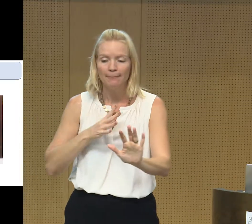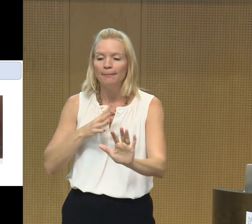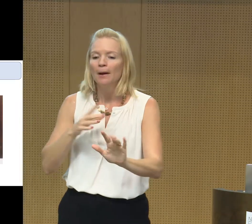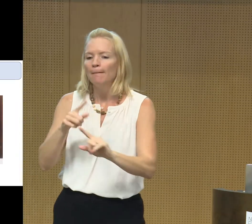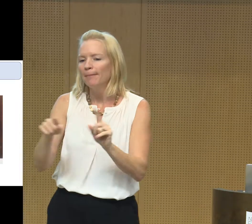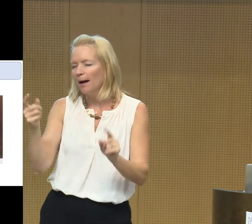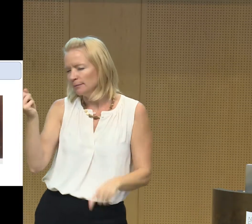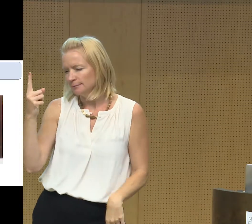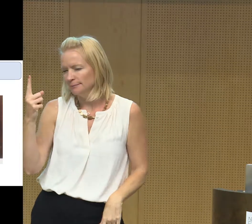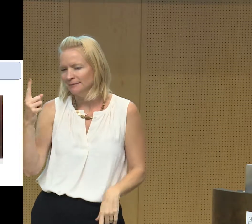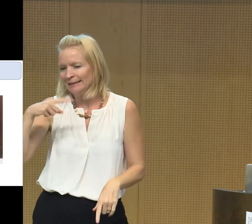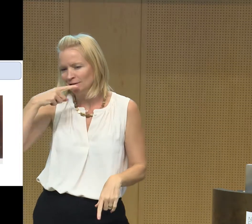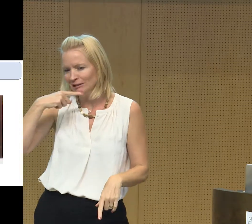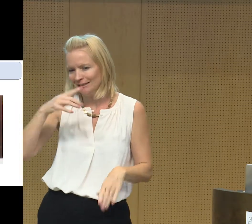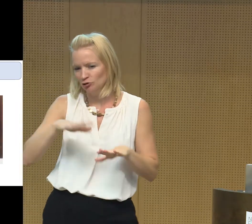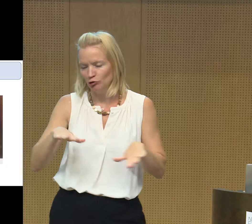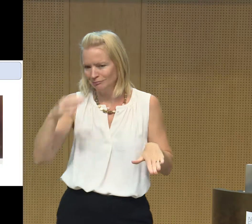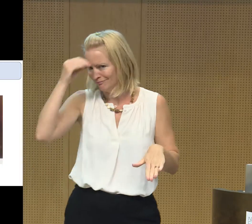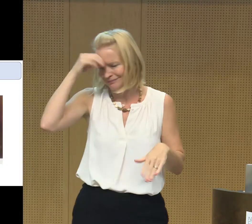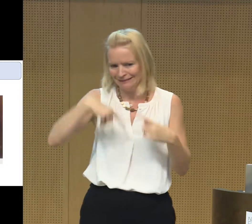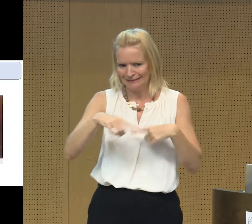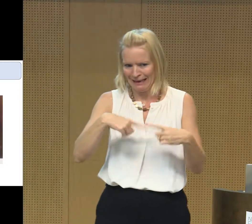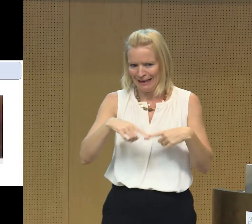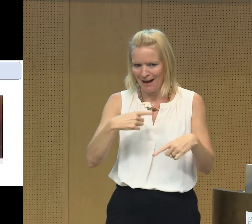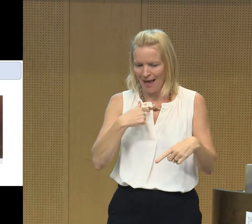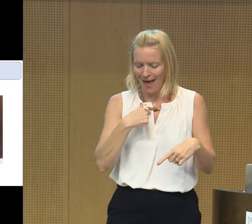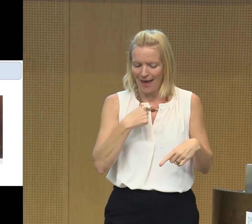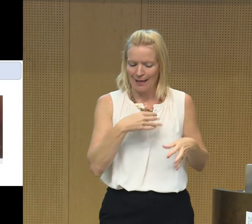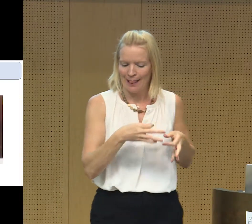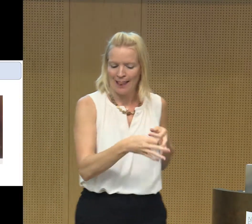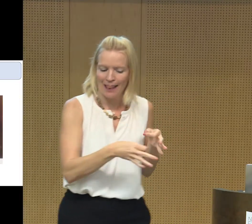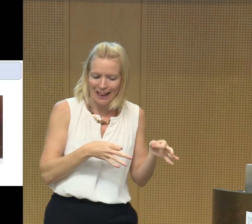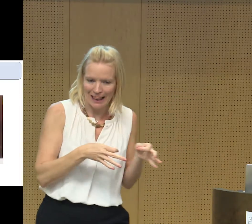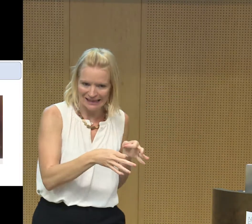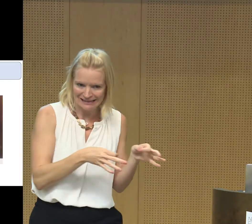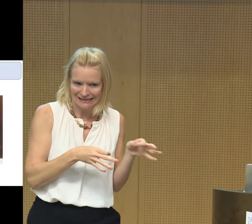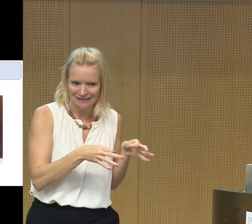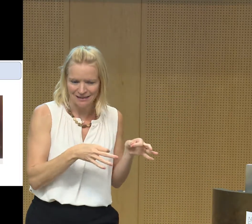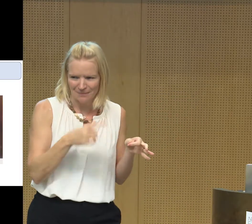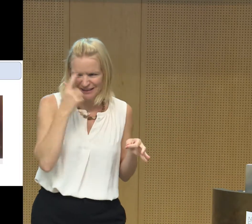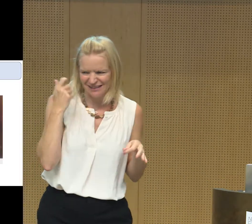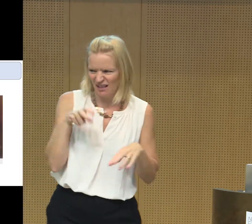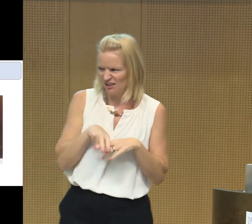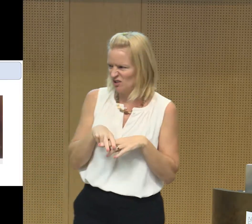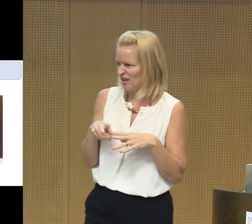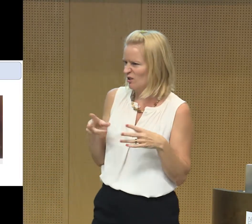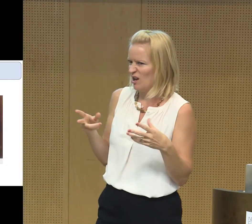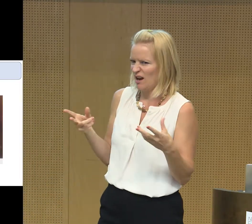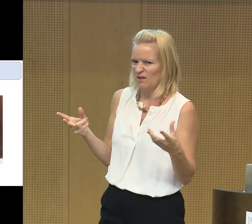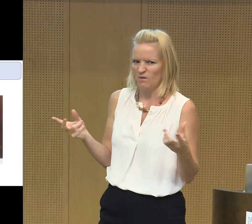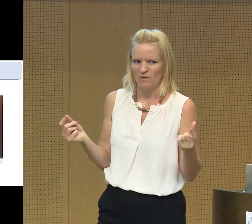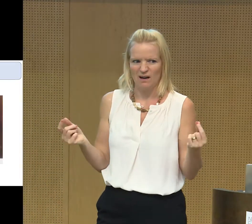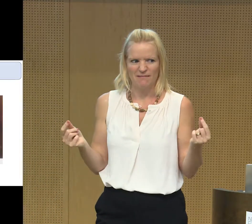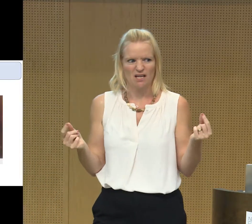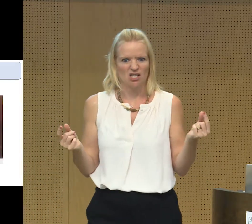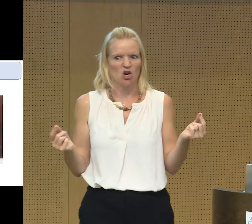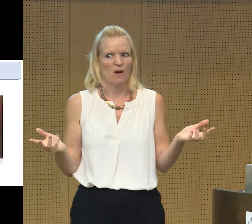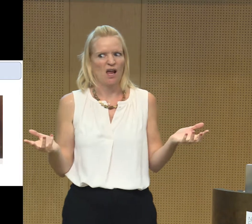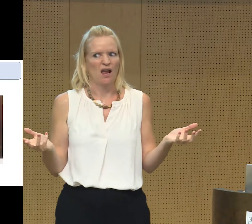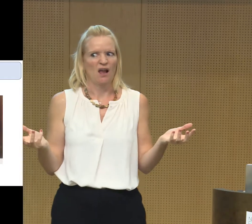looking. The hearing children with no knowledge of sign language, I had to explain to them a little bit more about what they